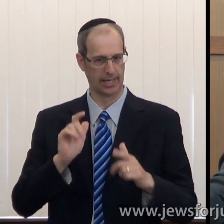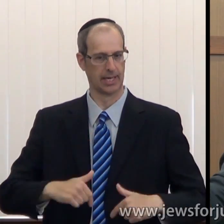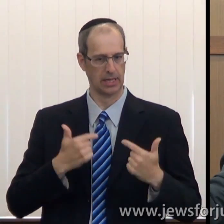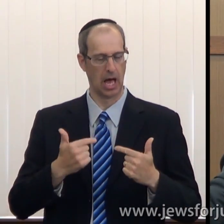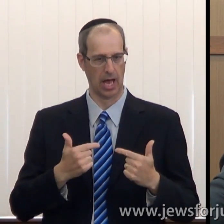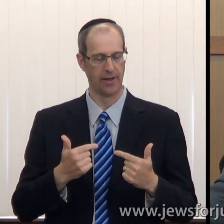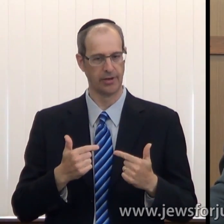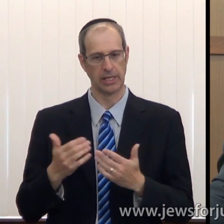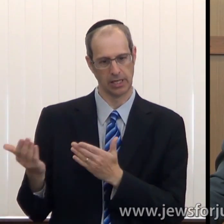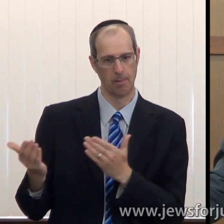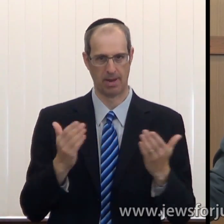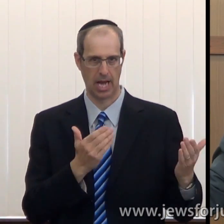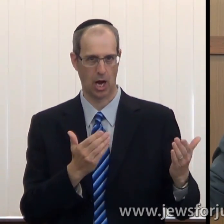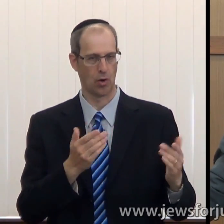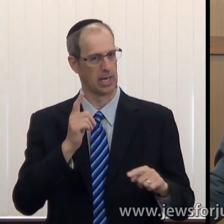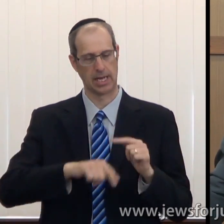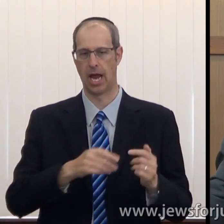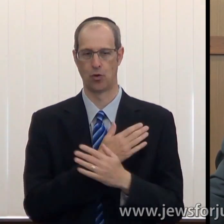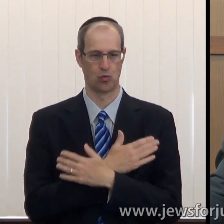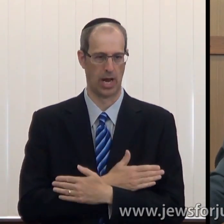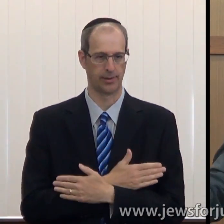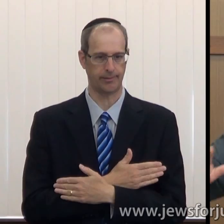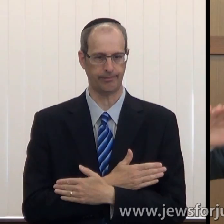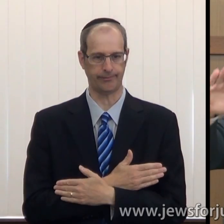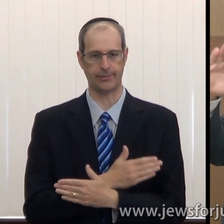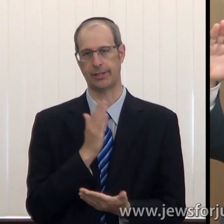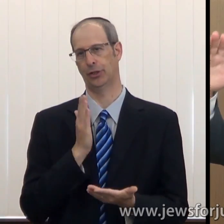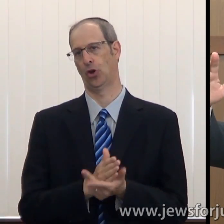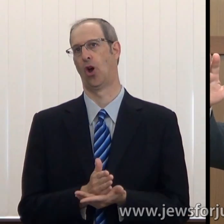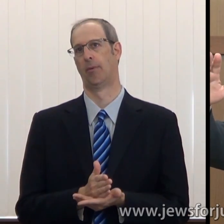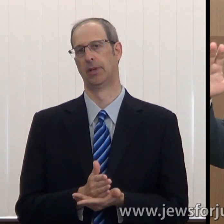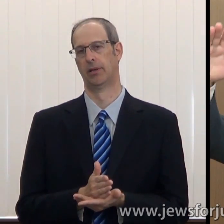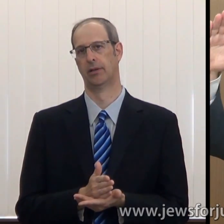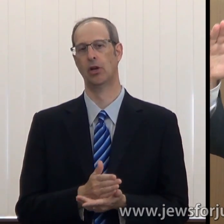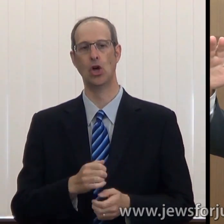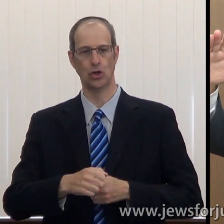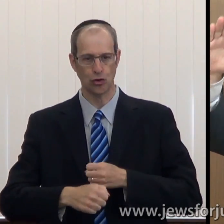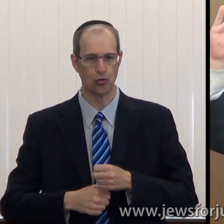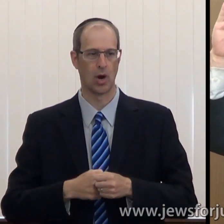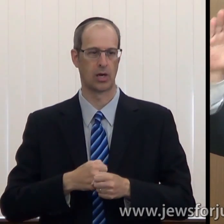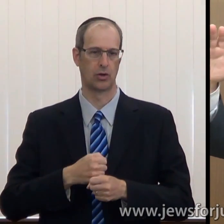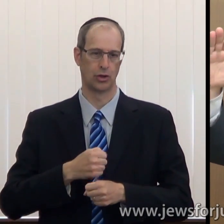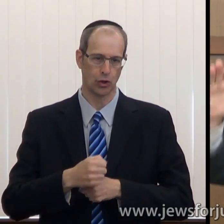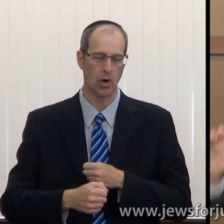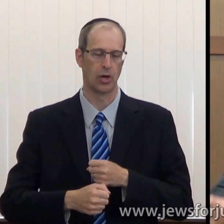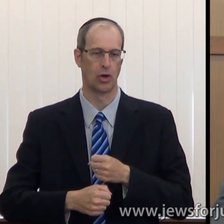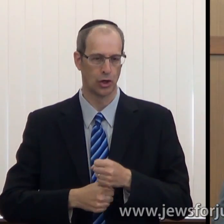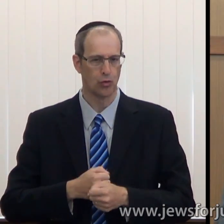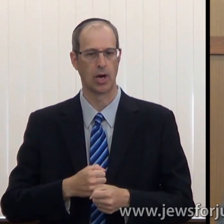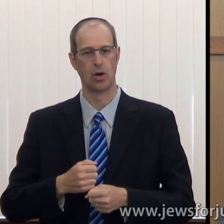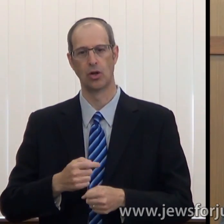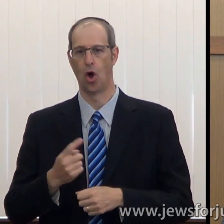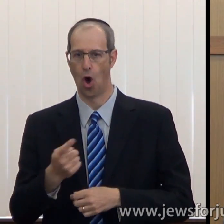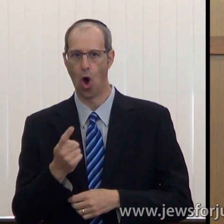can't just rest. You can't relax. The struggle, the climbing, has to always go